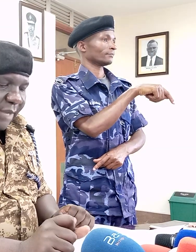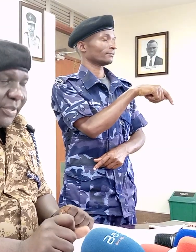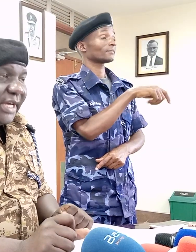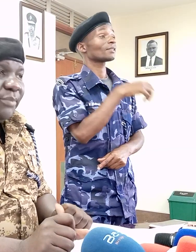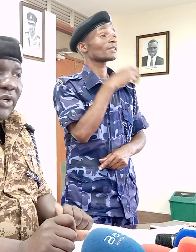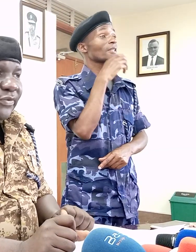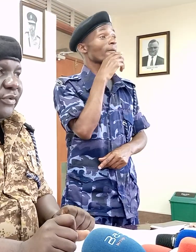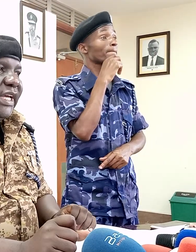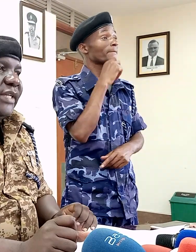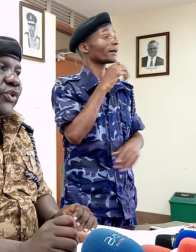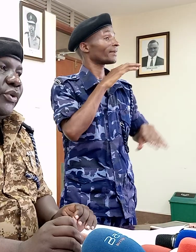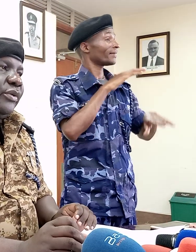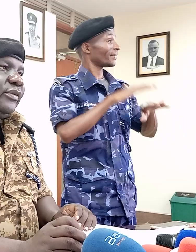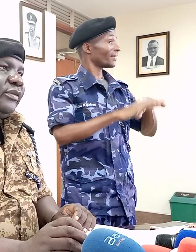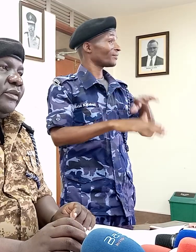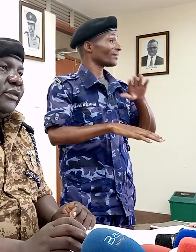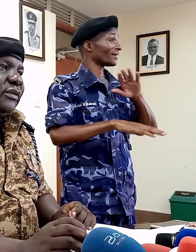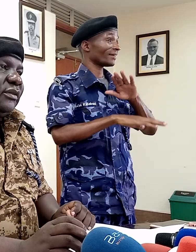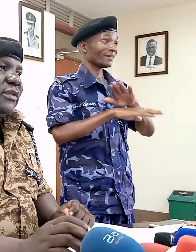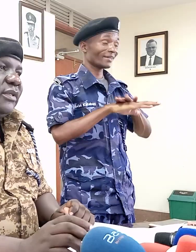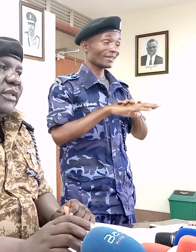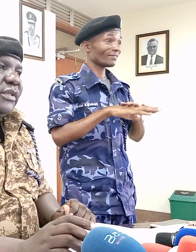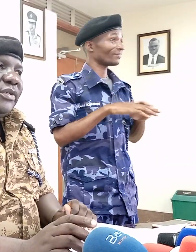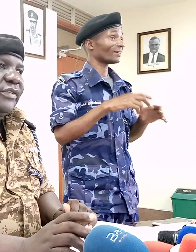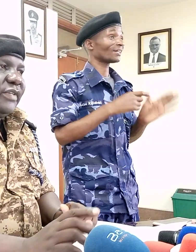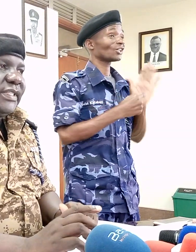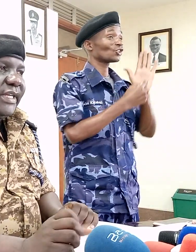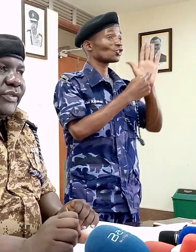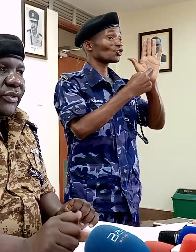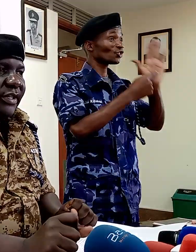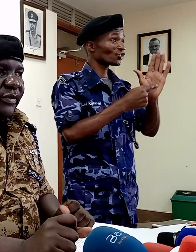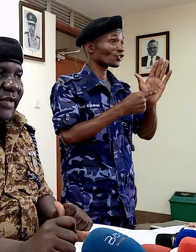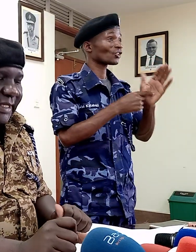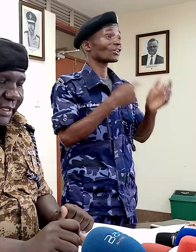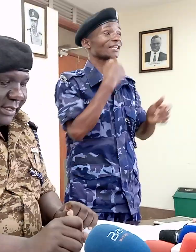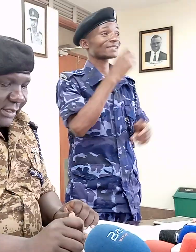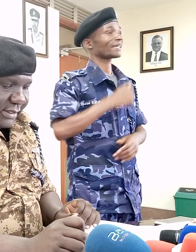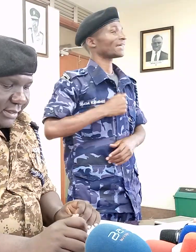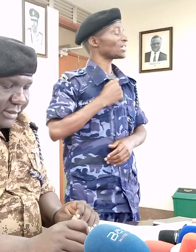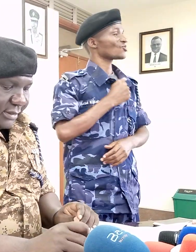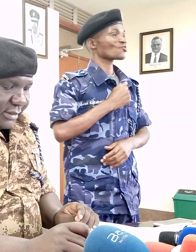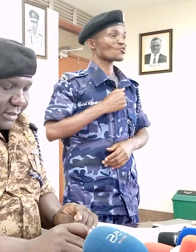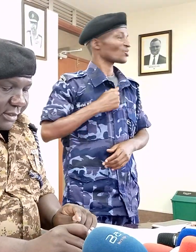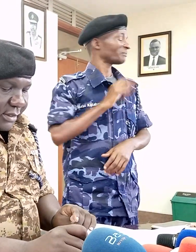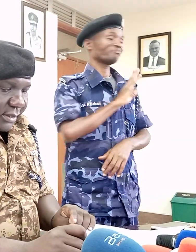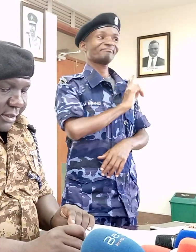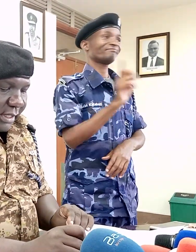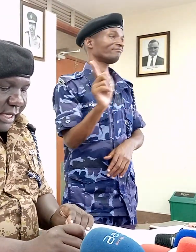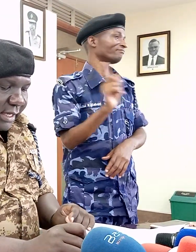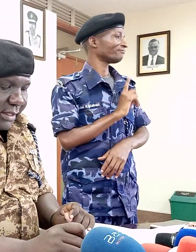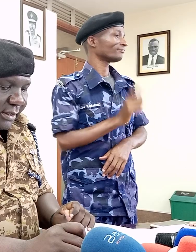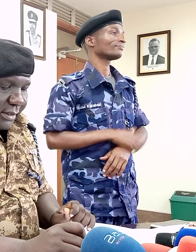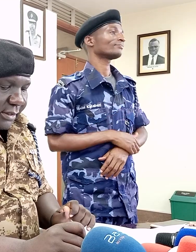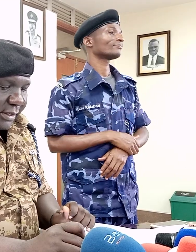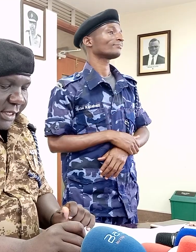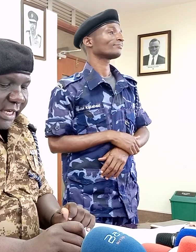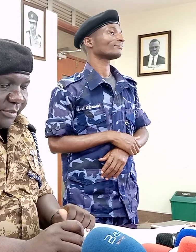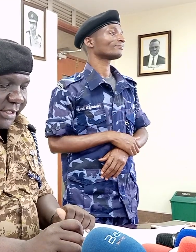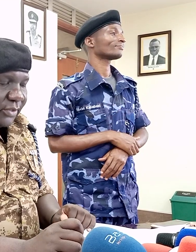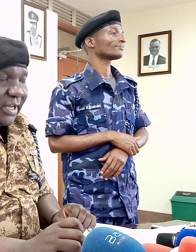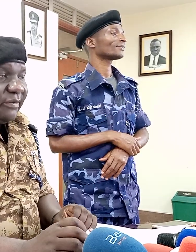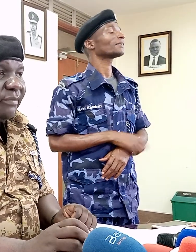he did not appear remorseful at all, not even saying sorry for what he did, and